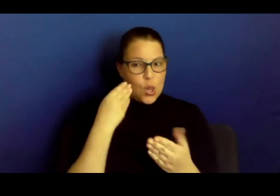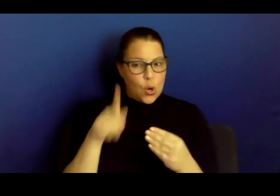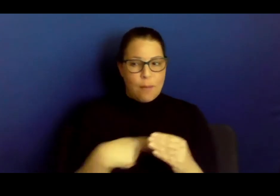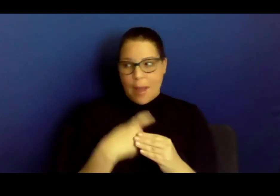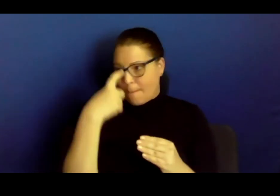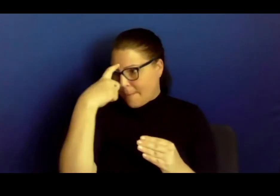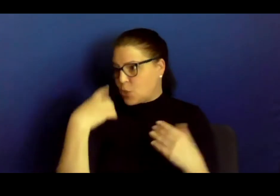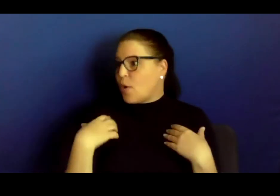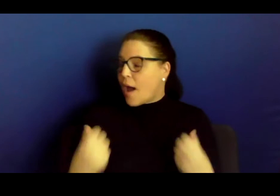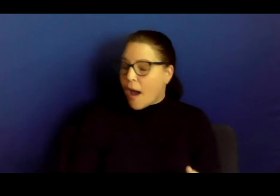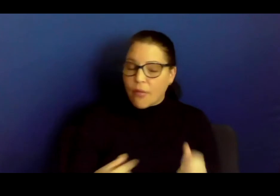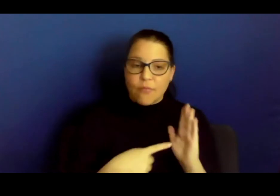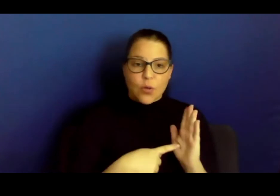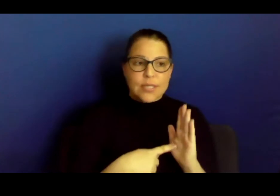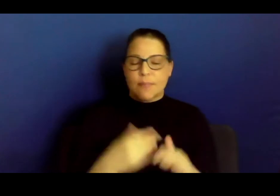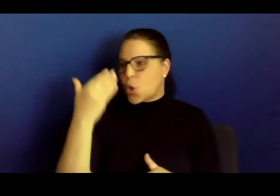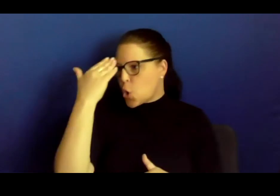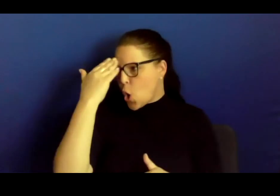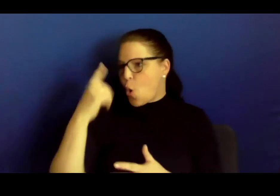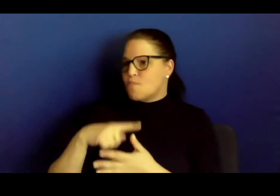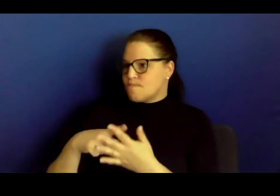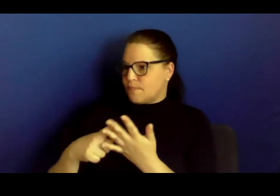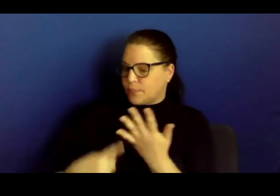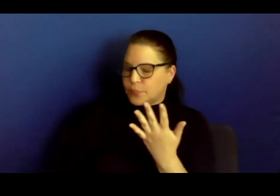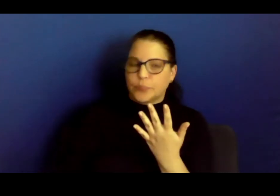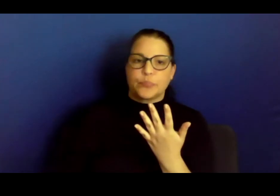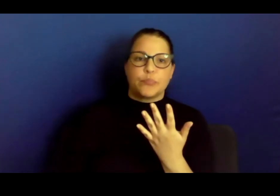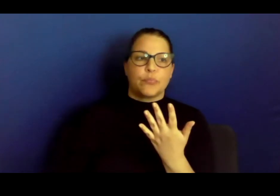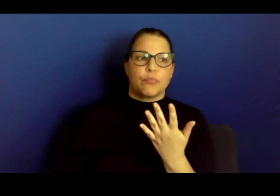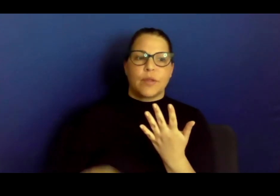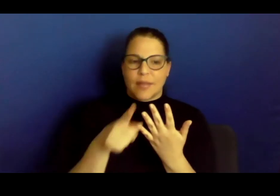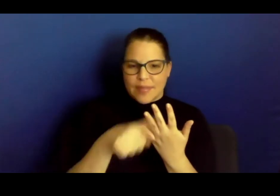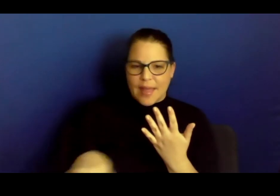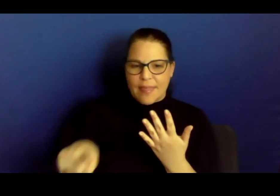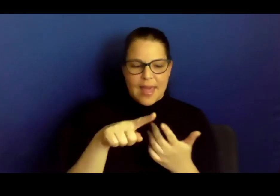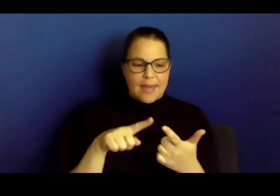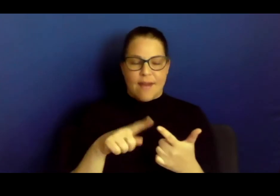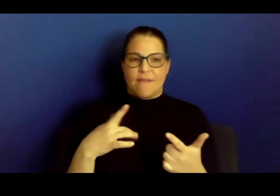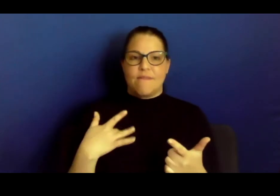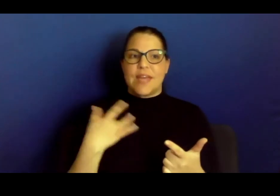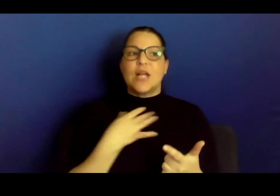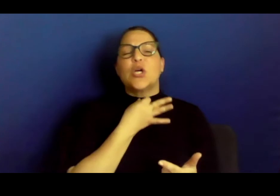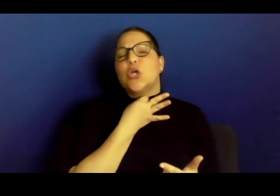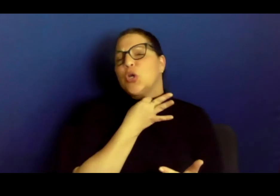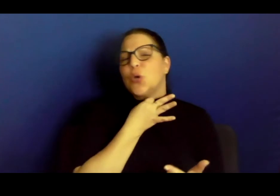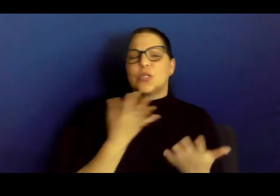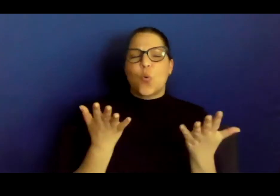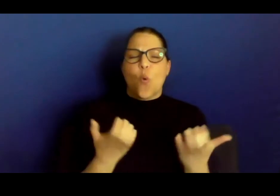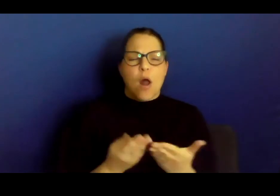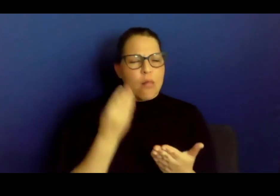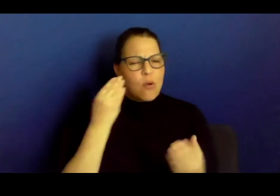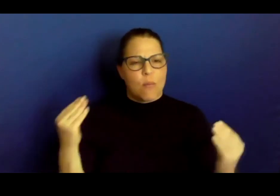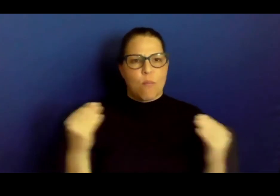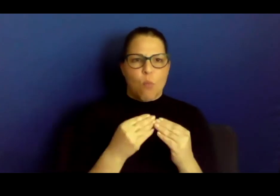it for them to have awareness about certain things? Is it for them to then feel curious and craving to learn more